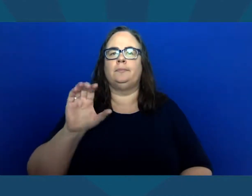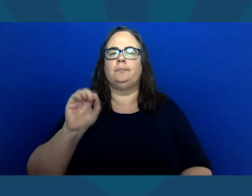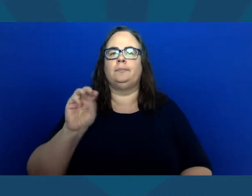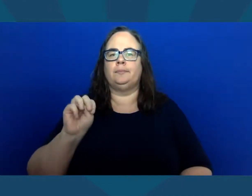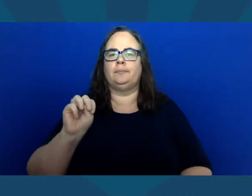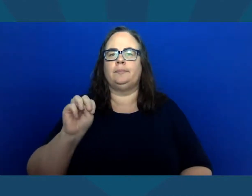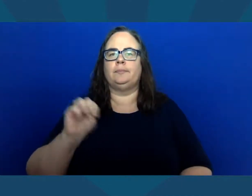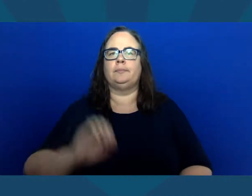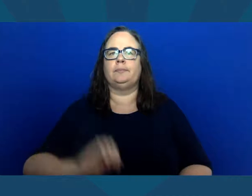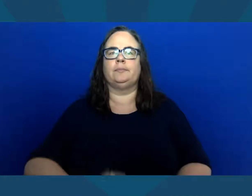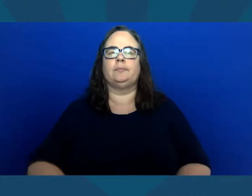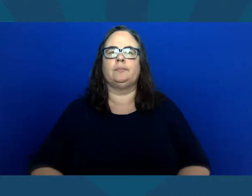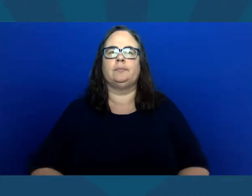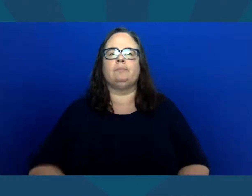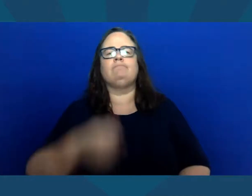myvotecarol.com.